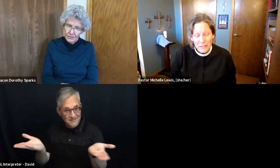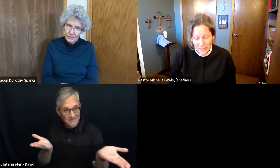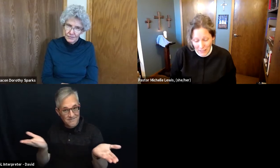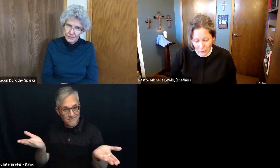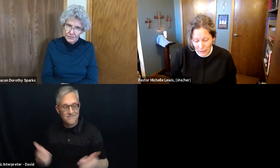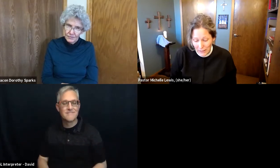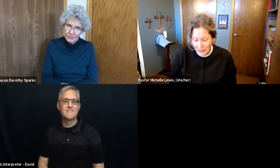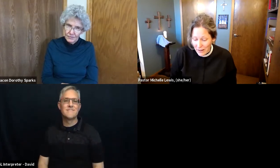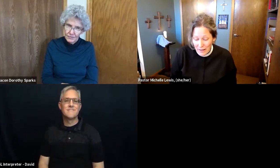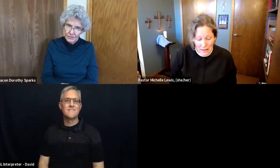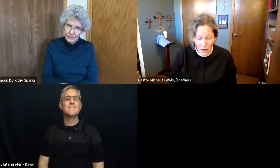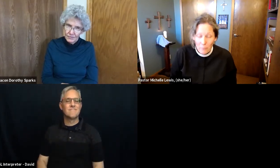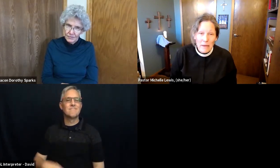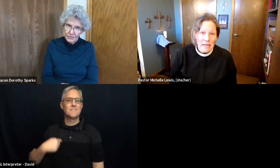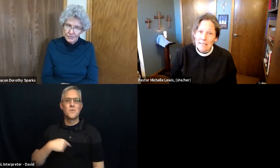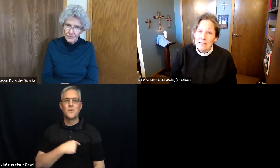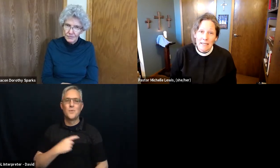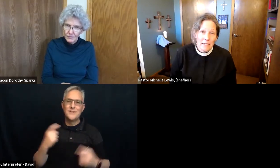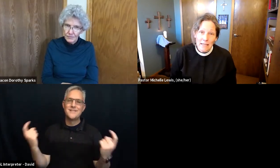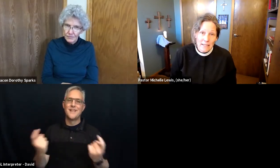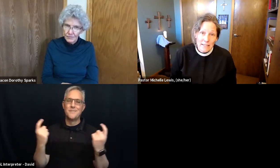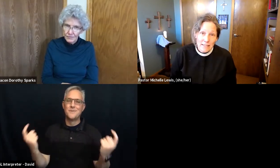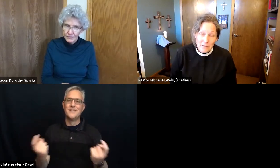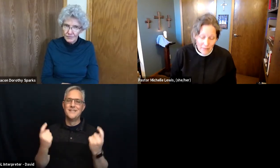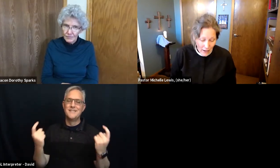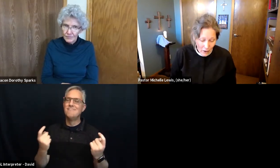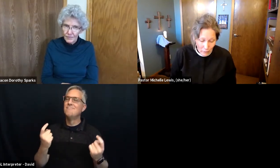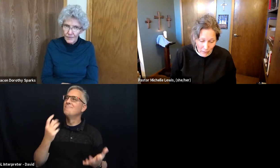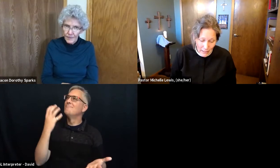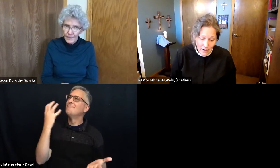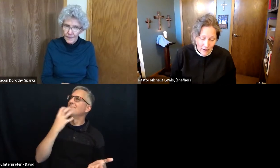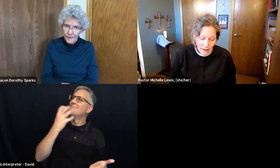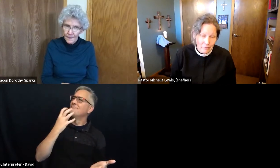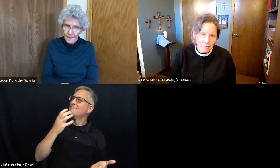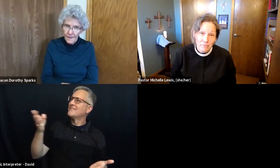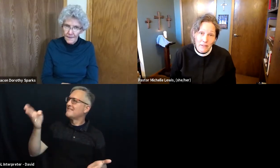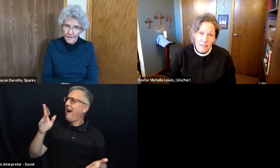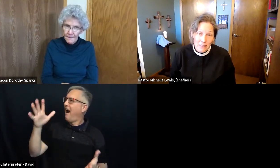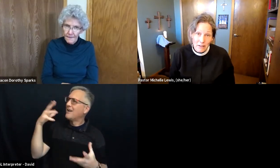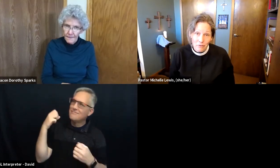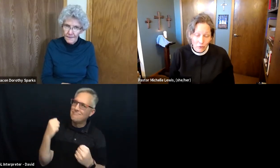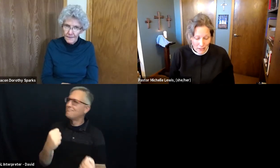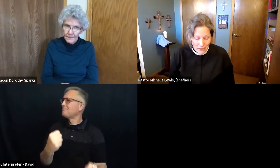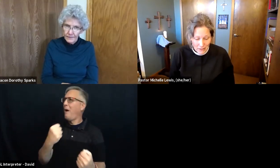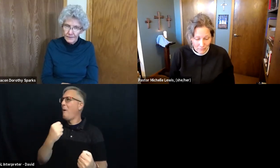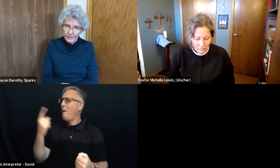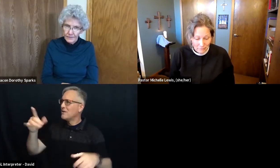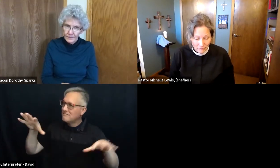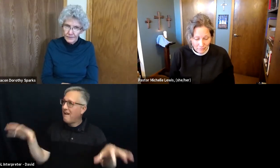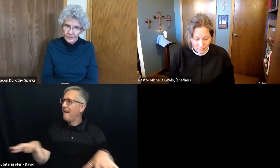and we celebrate the amazing things that our mighty God has done for